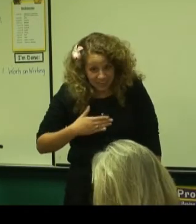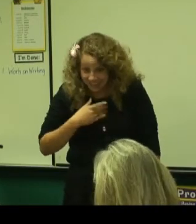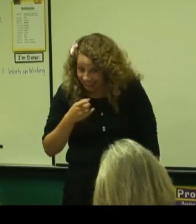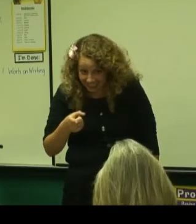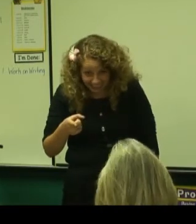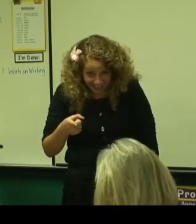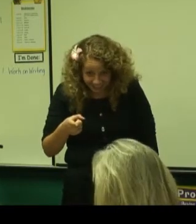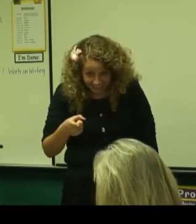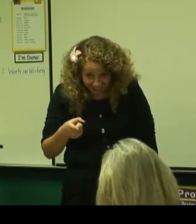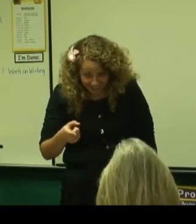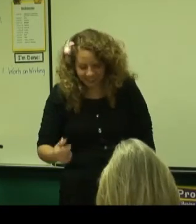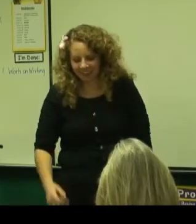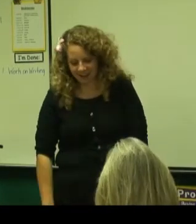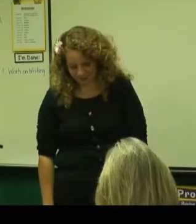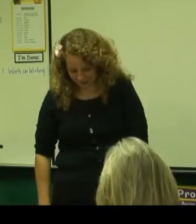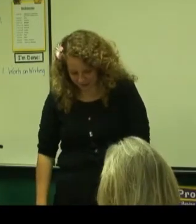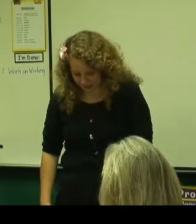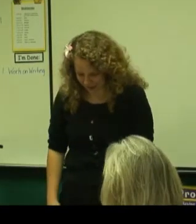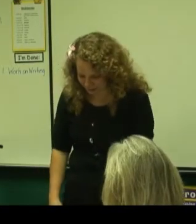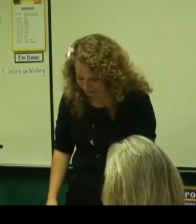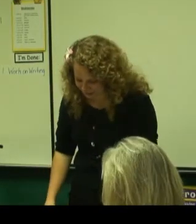happy, he? Okay, there we go.